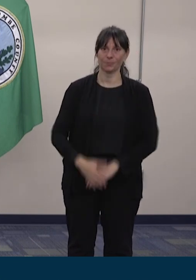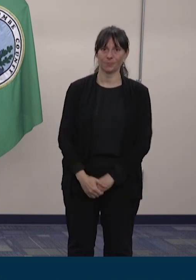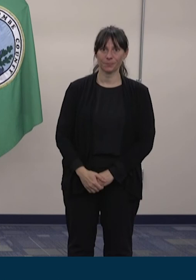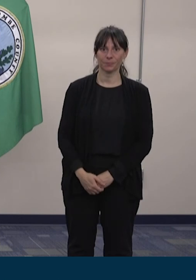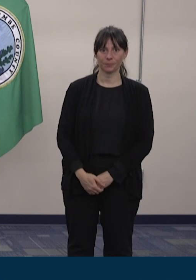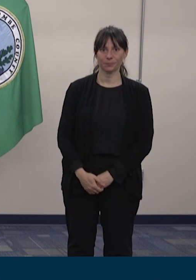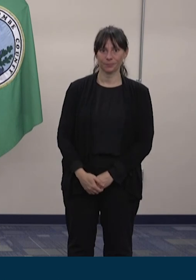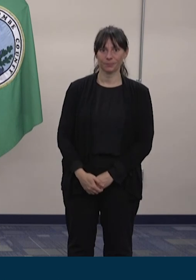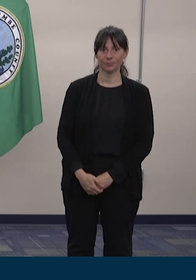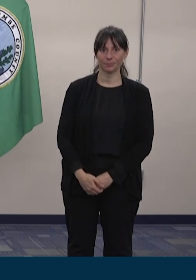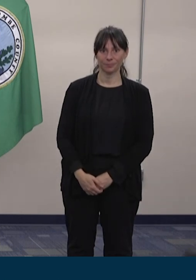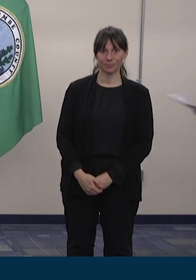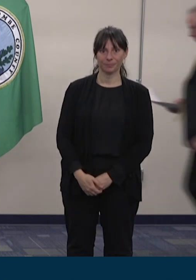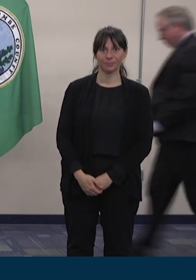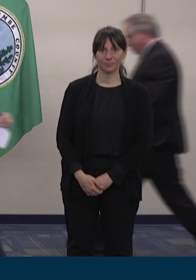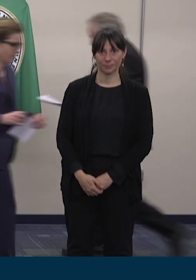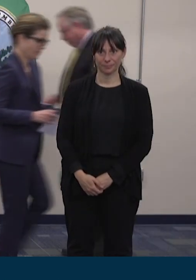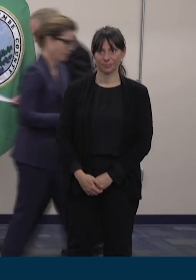Gracias.